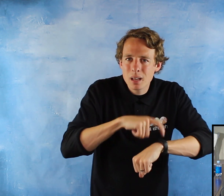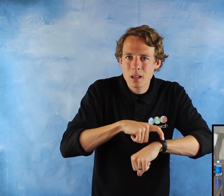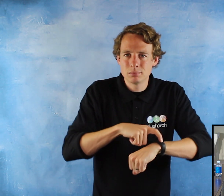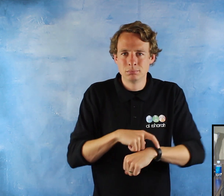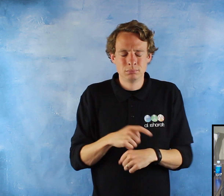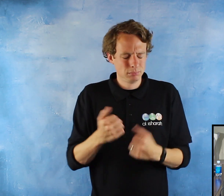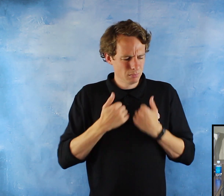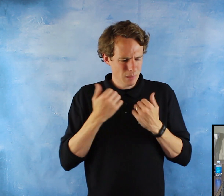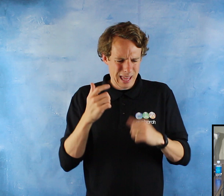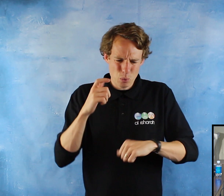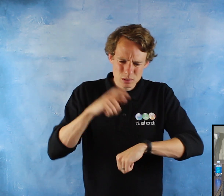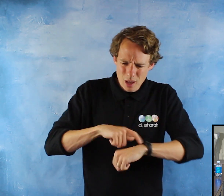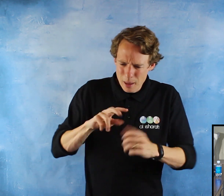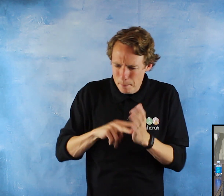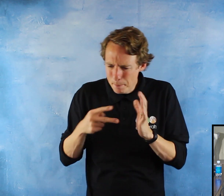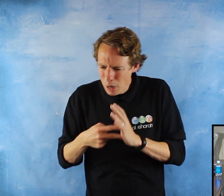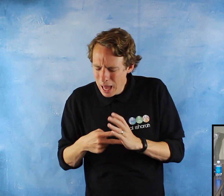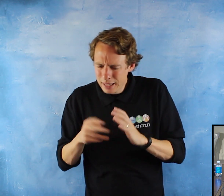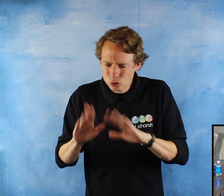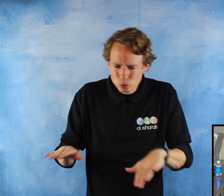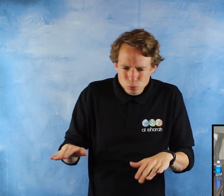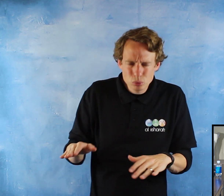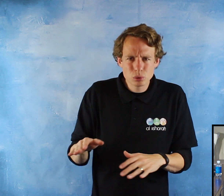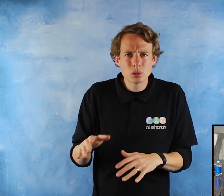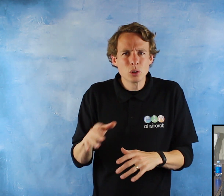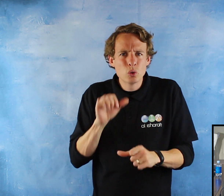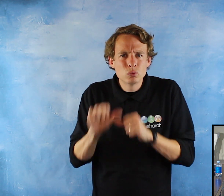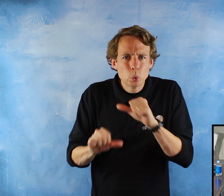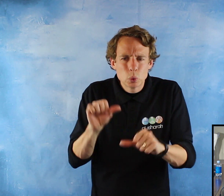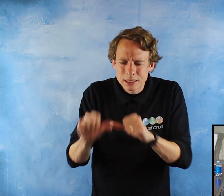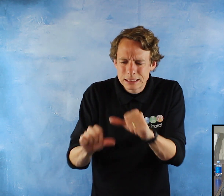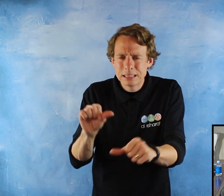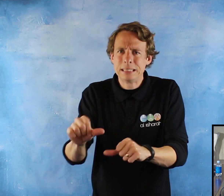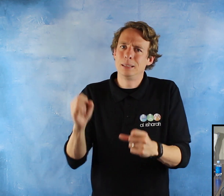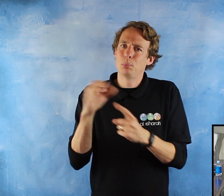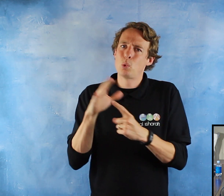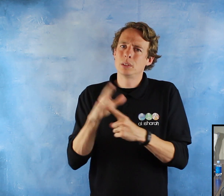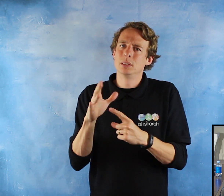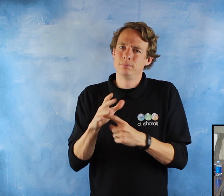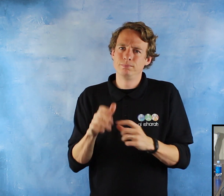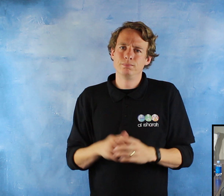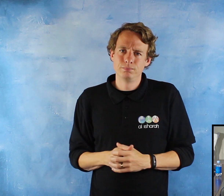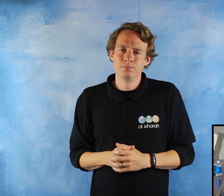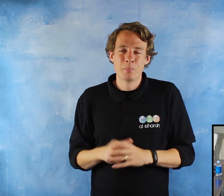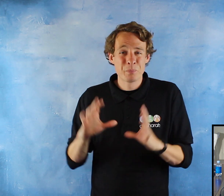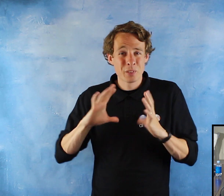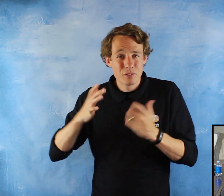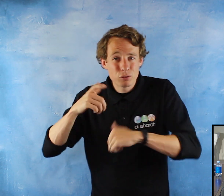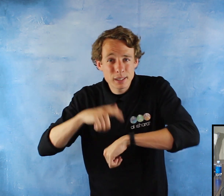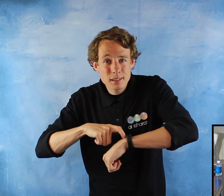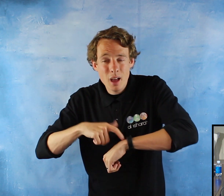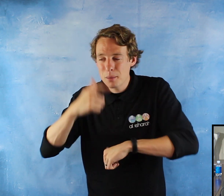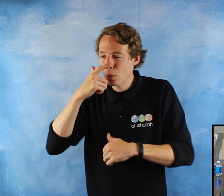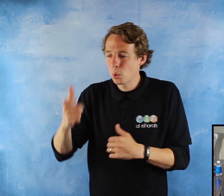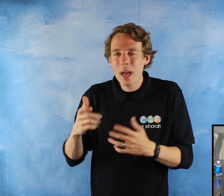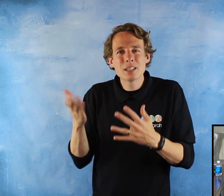to make their time a good routine, that they need to memorize many surahs in this spare time. All that year they're busy with